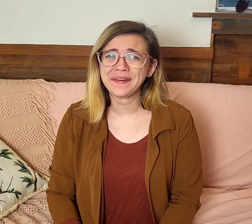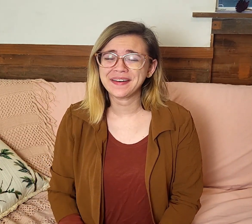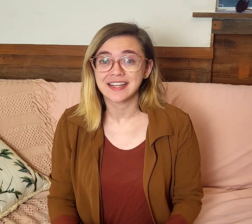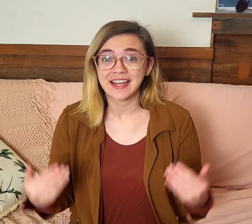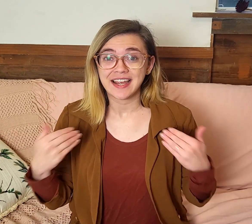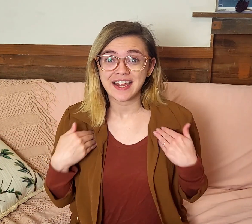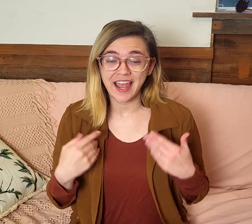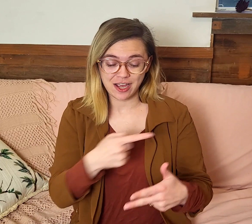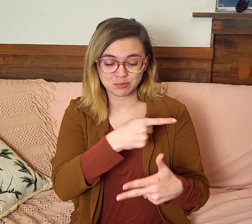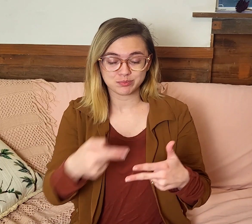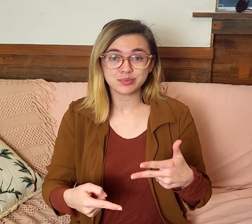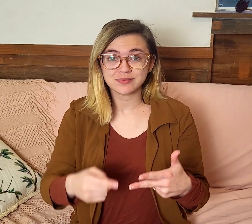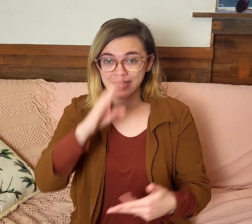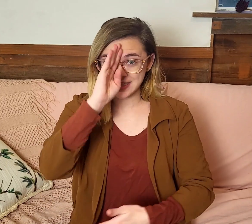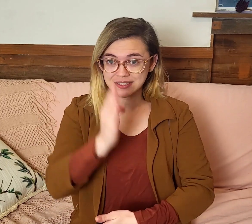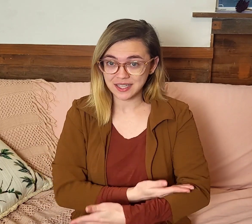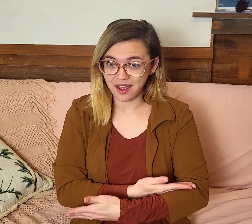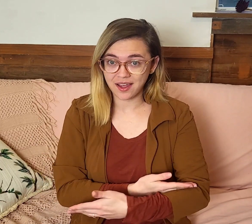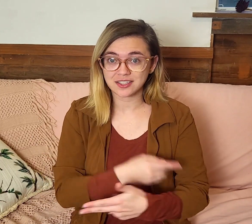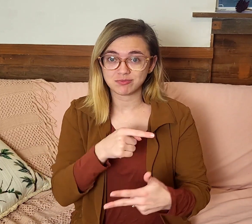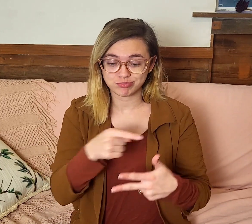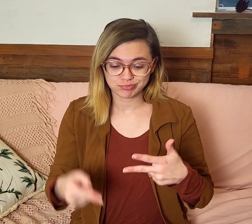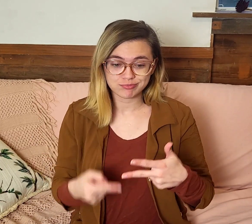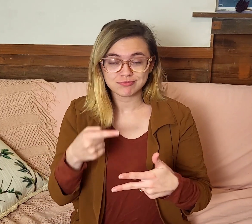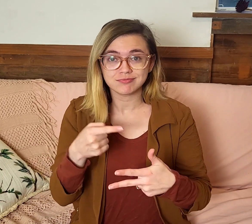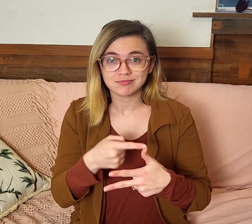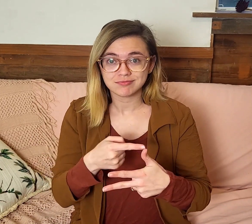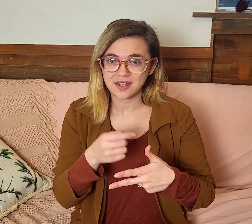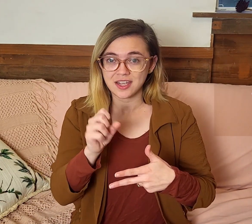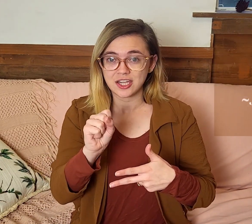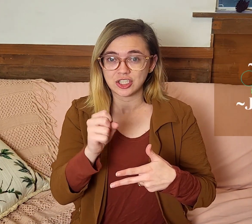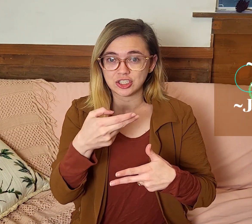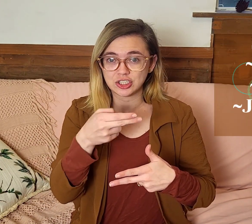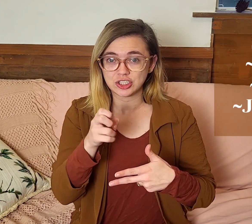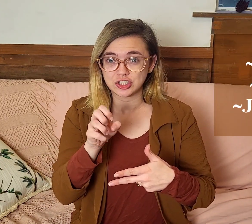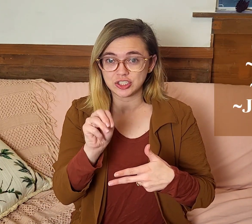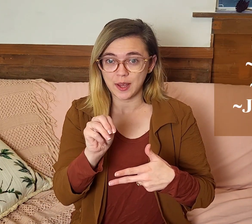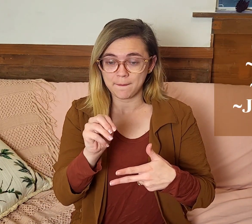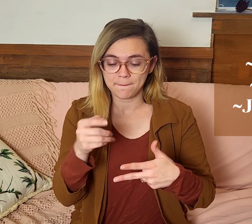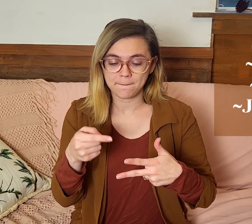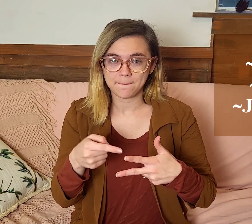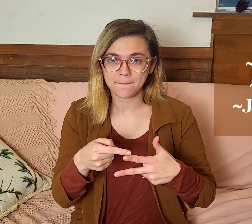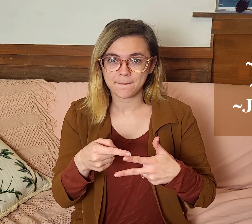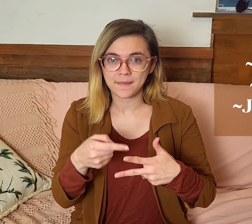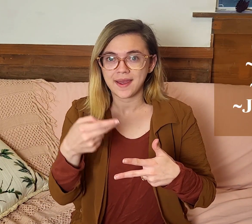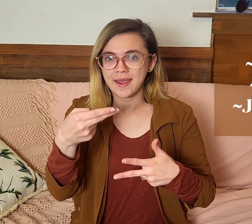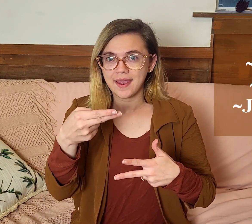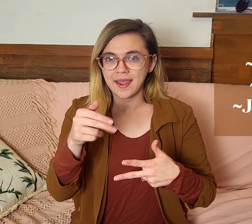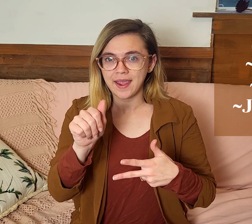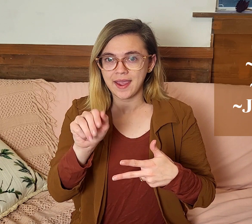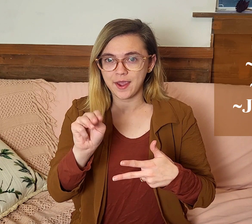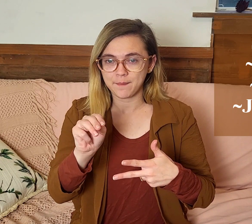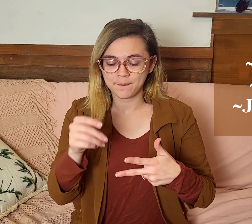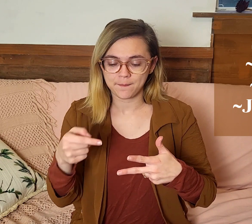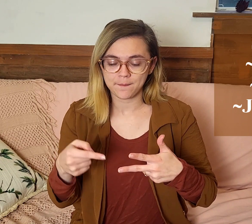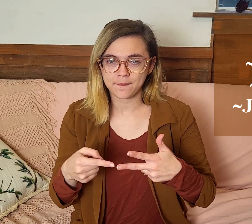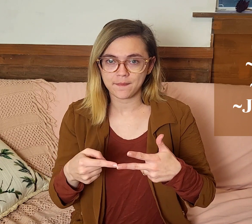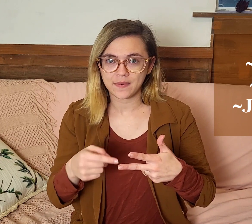is extremely old. And he had 3 sons. His first son was named Shem, his second,